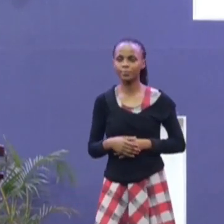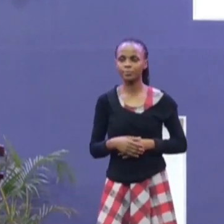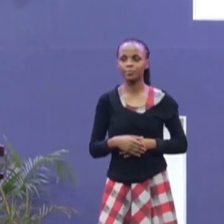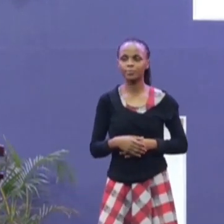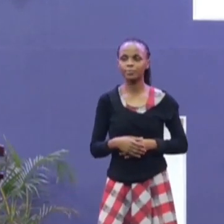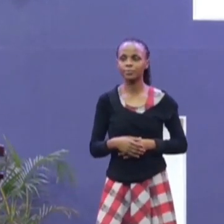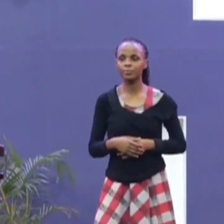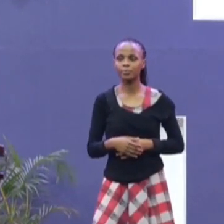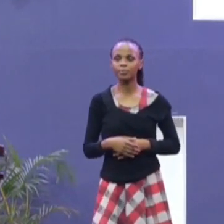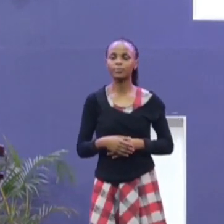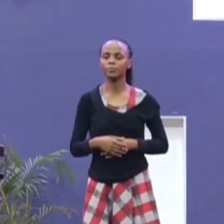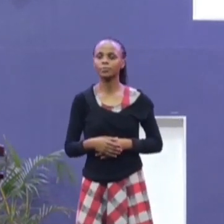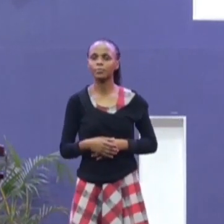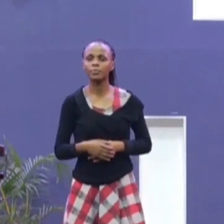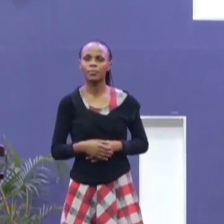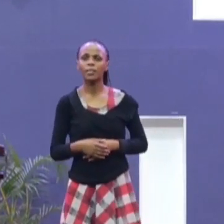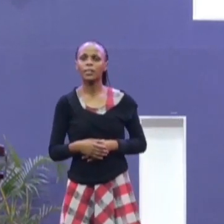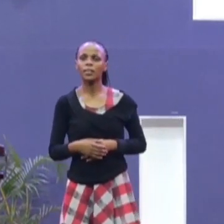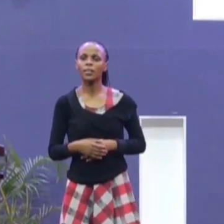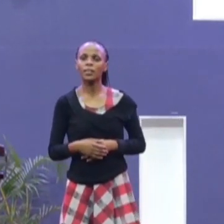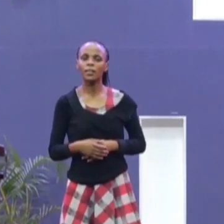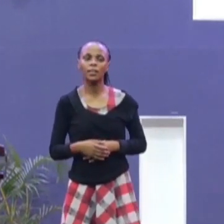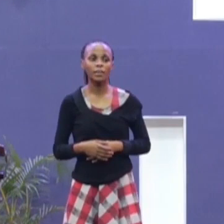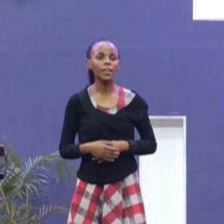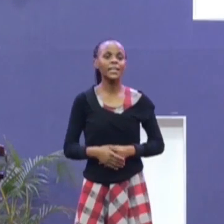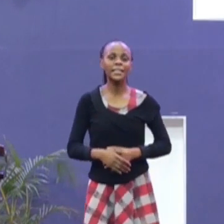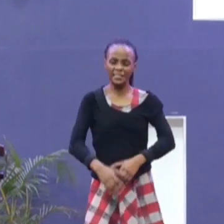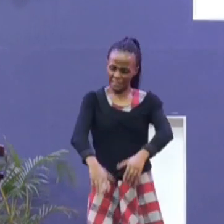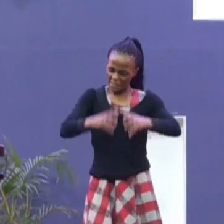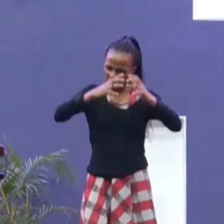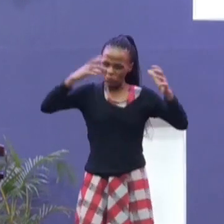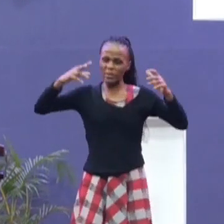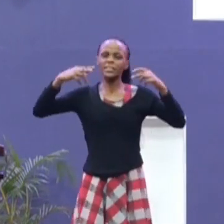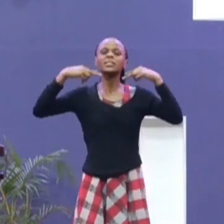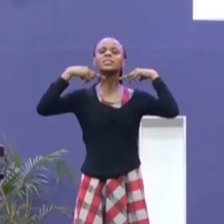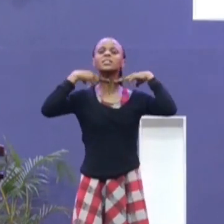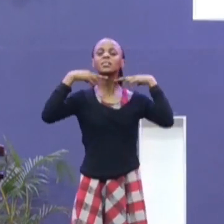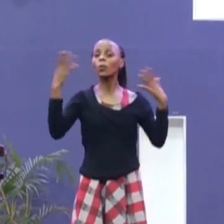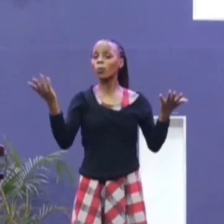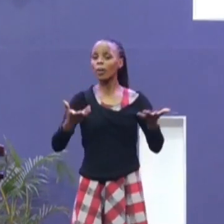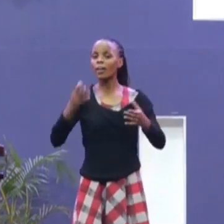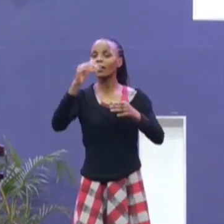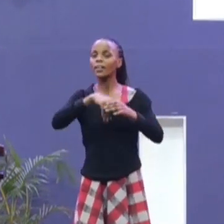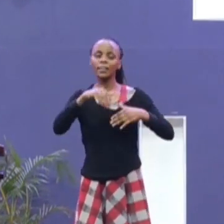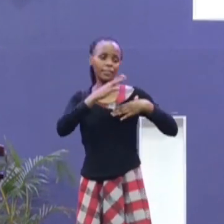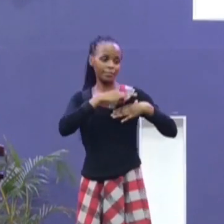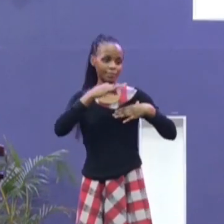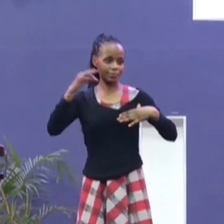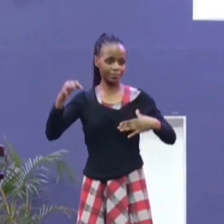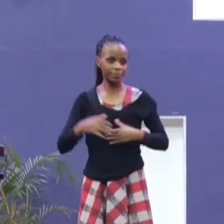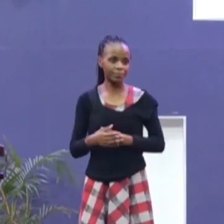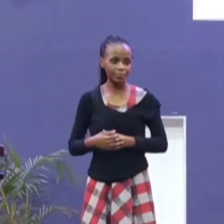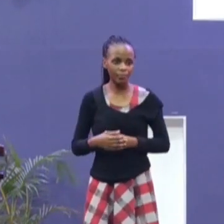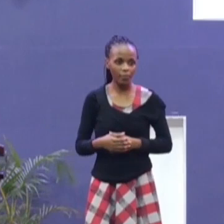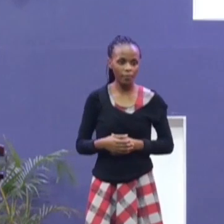The greatest bondages are found in the soul. Obusibo obusinga busangibwa mu mmeeme. It